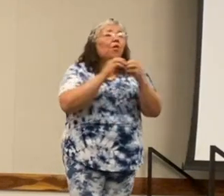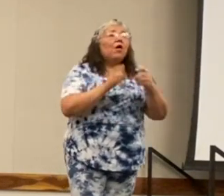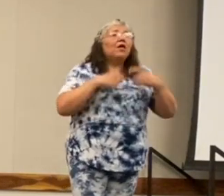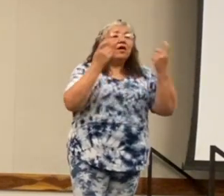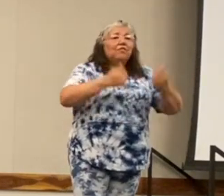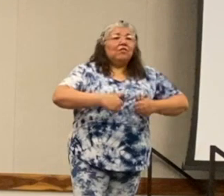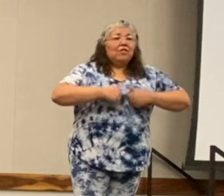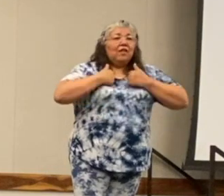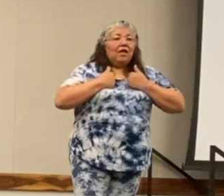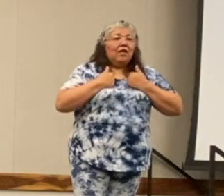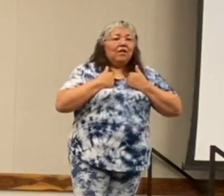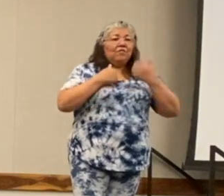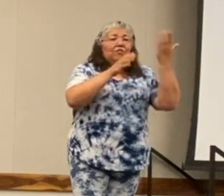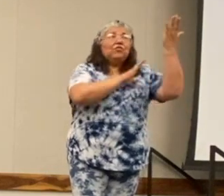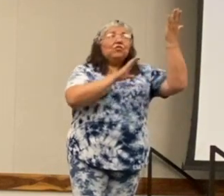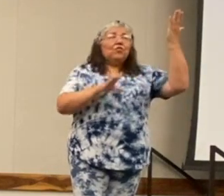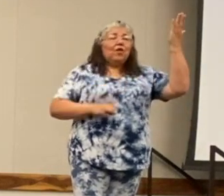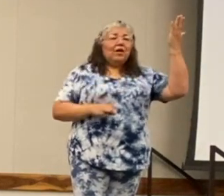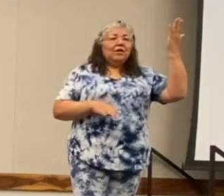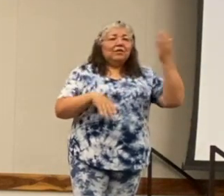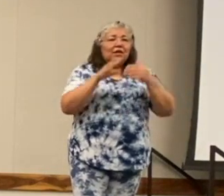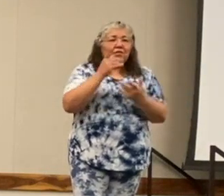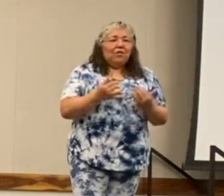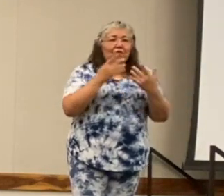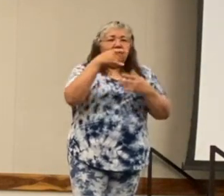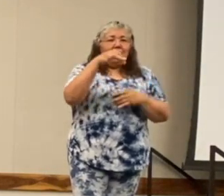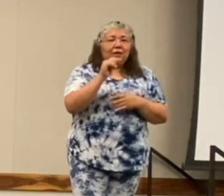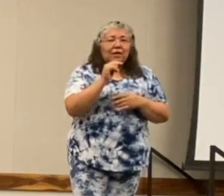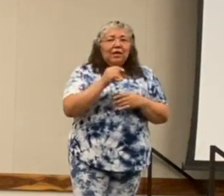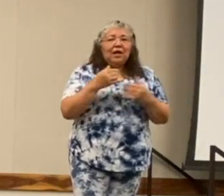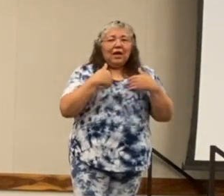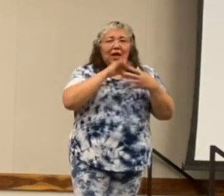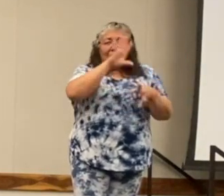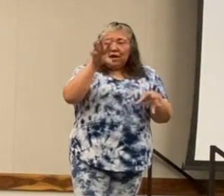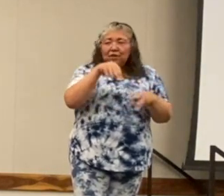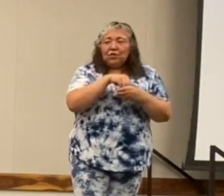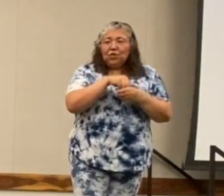to Christ at the fire. So we had a total,